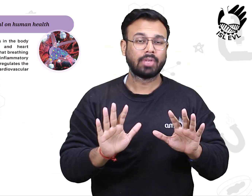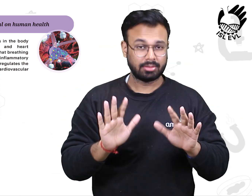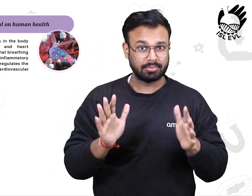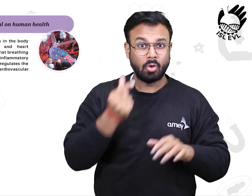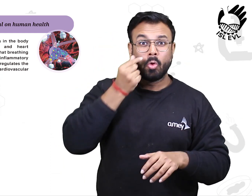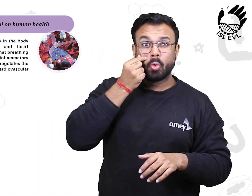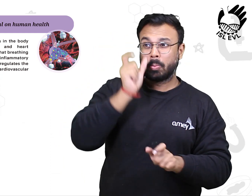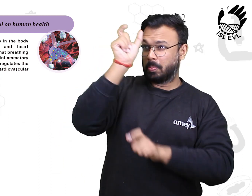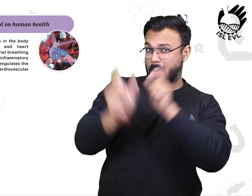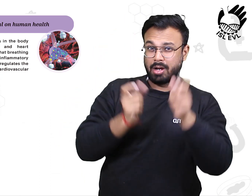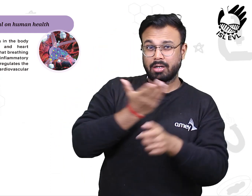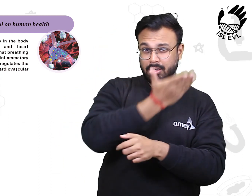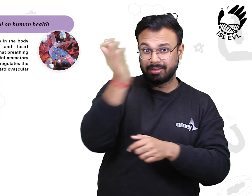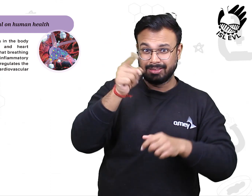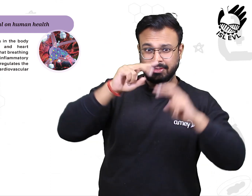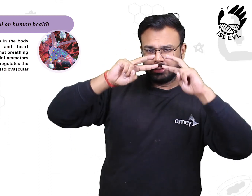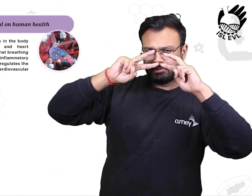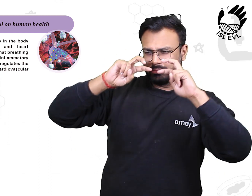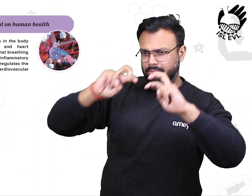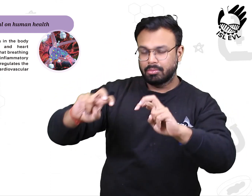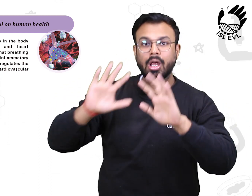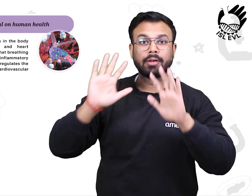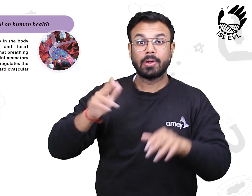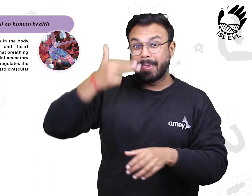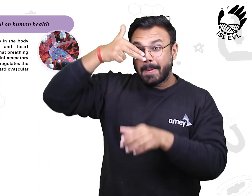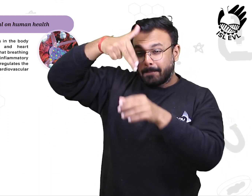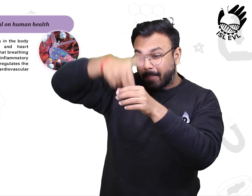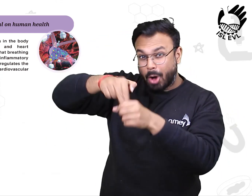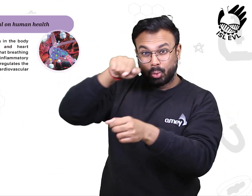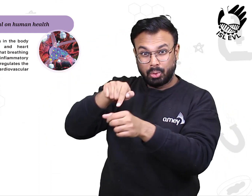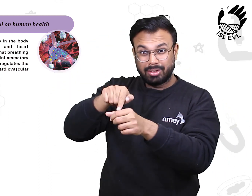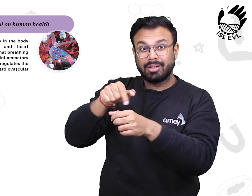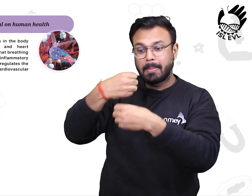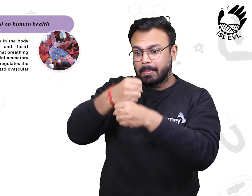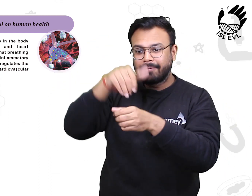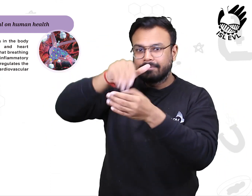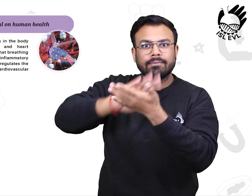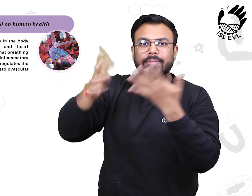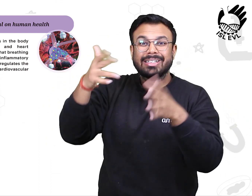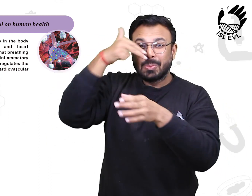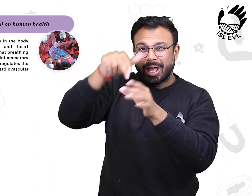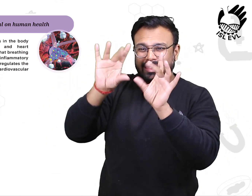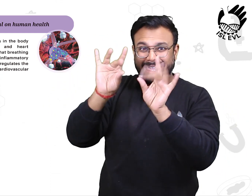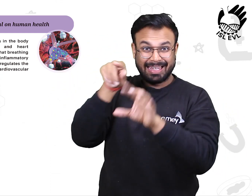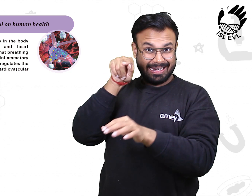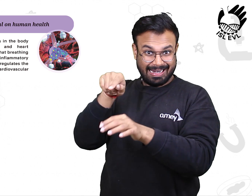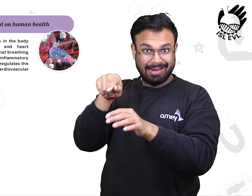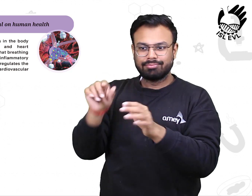Studies in humans show that breathing in diesel soot causes